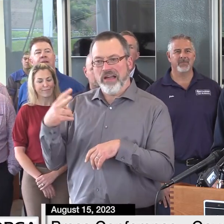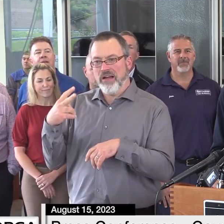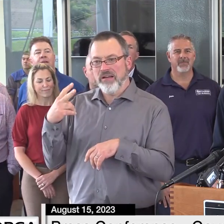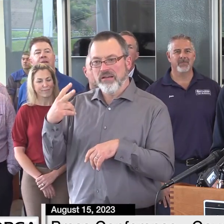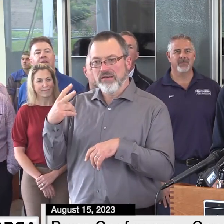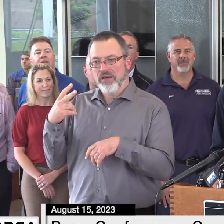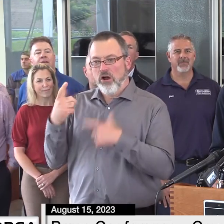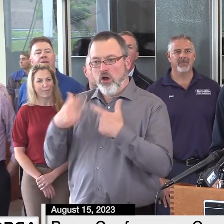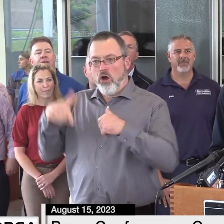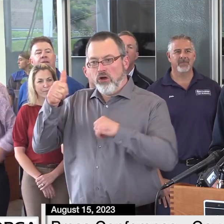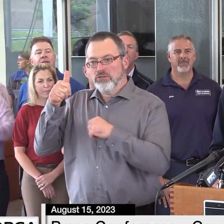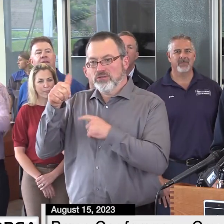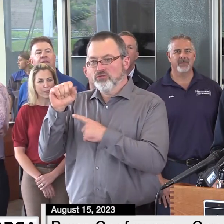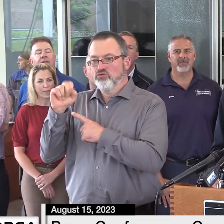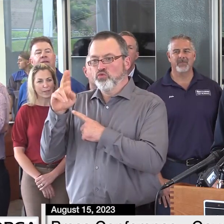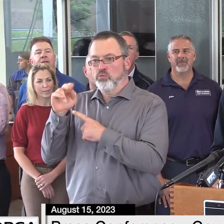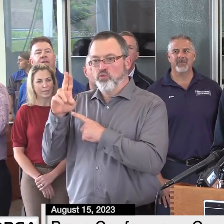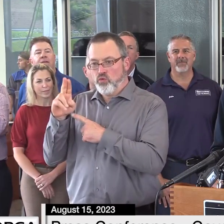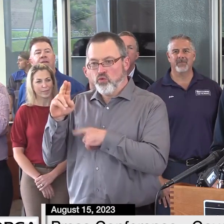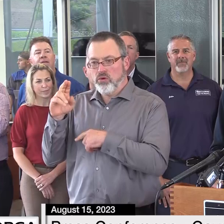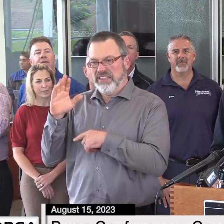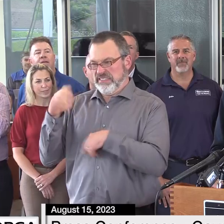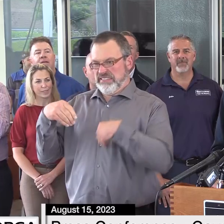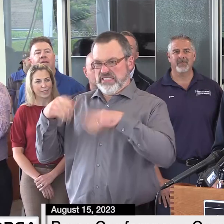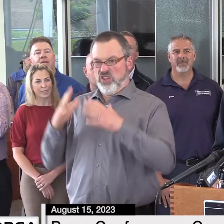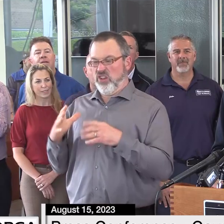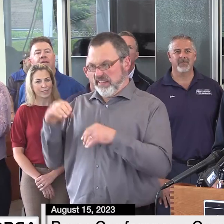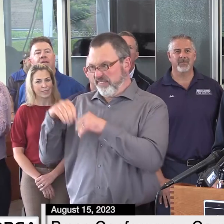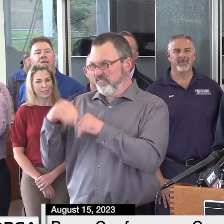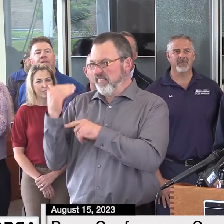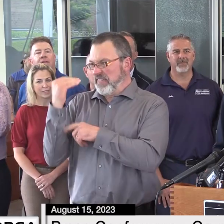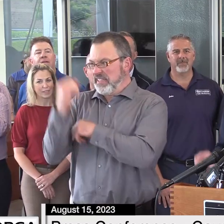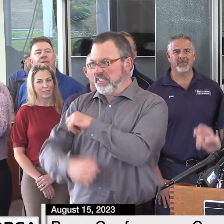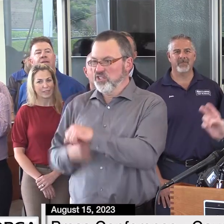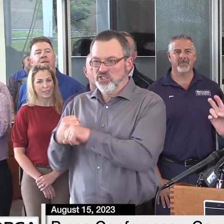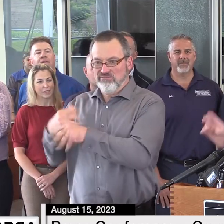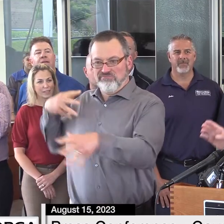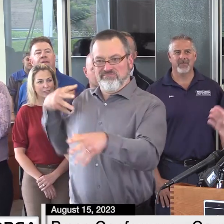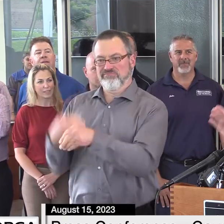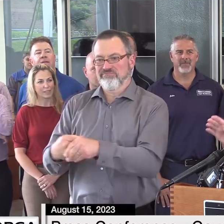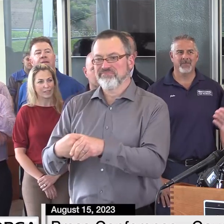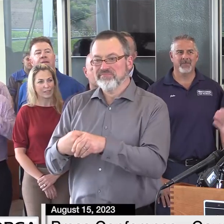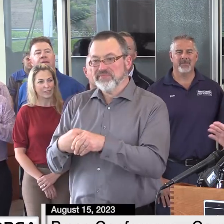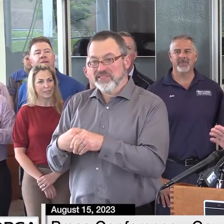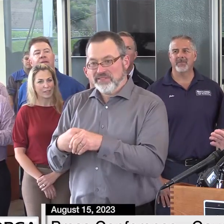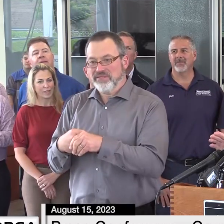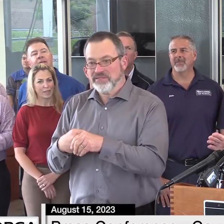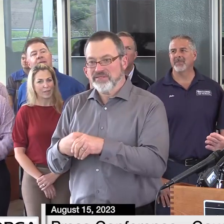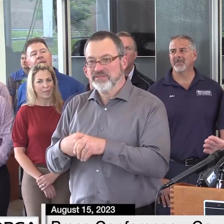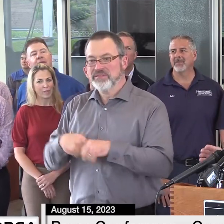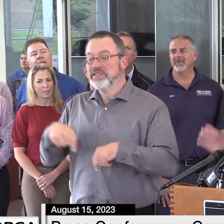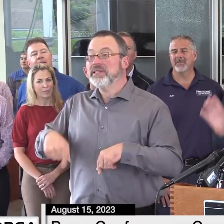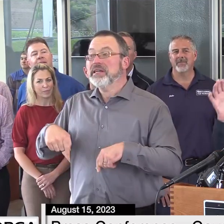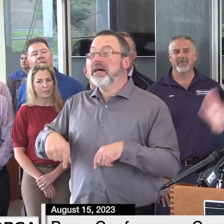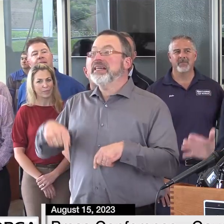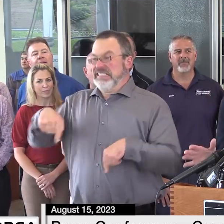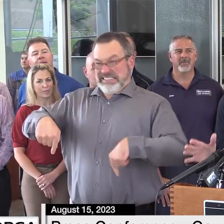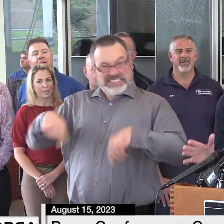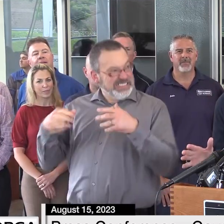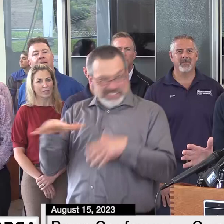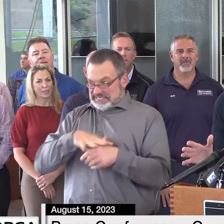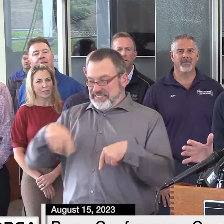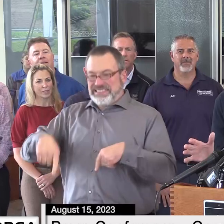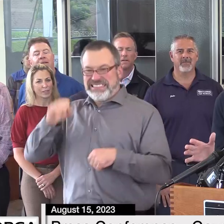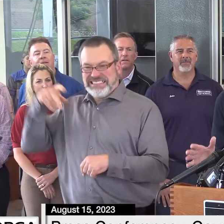Subarus for the last 15 years. Subaru in Vermont is the second best-selling car. The